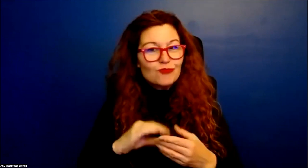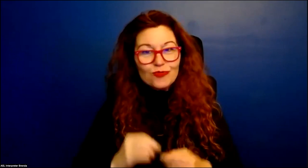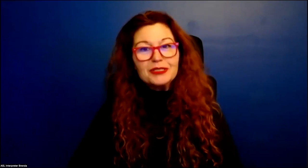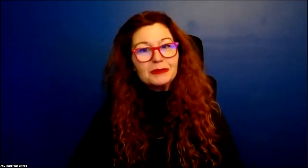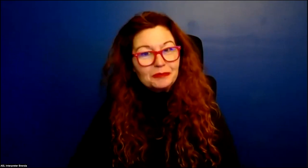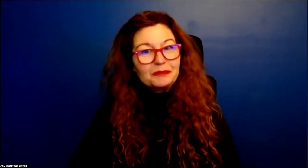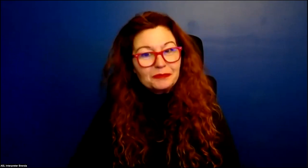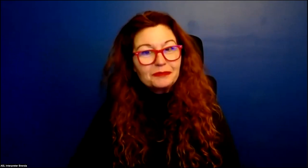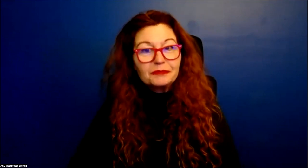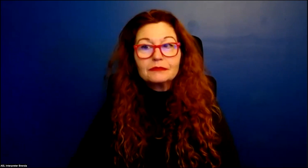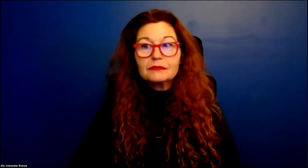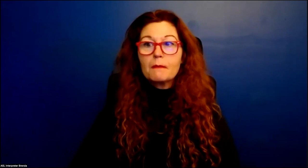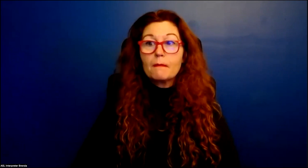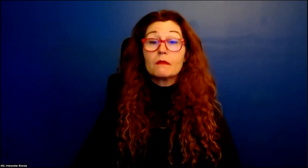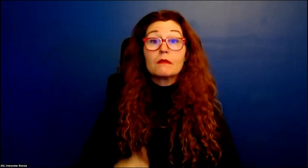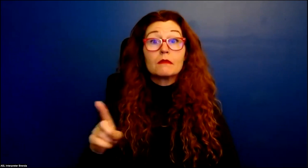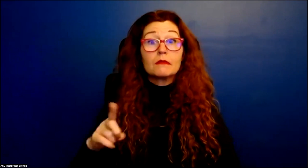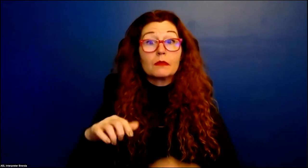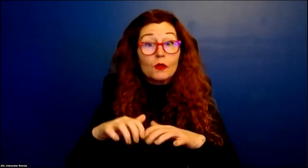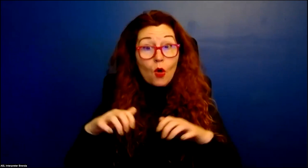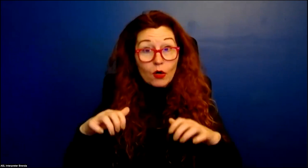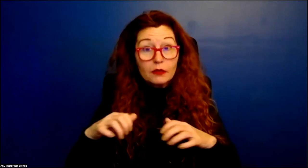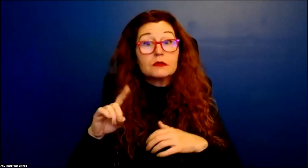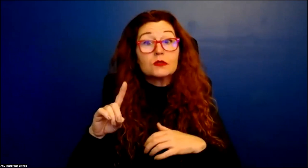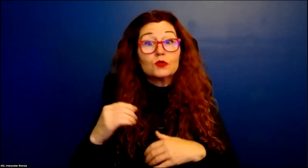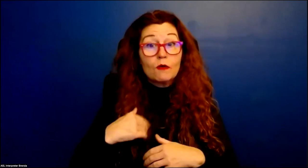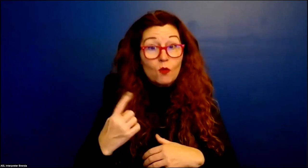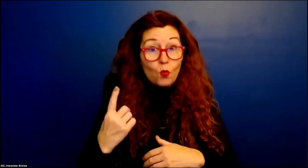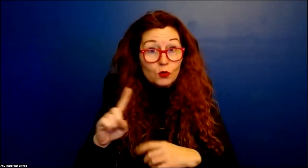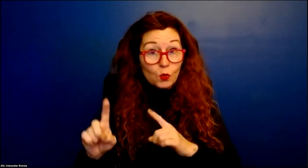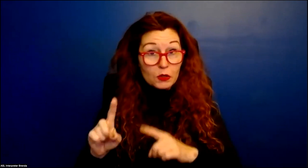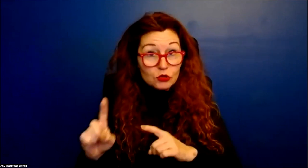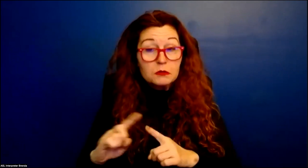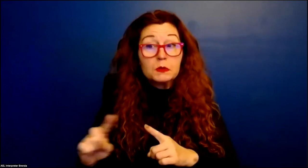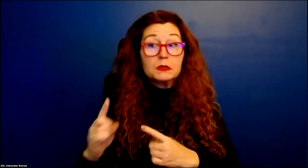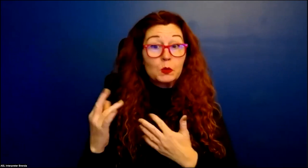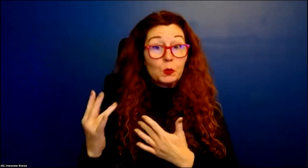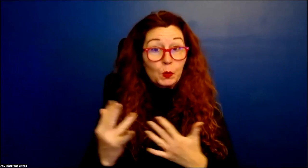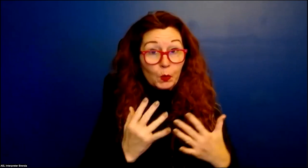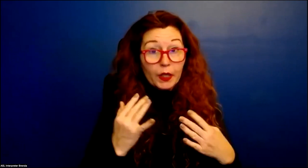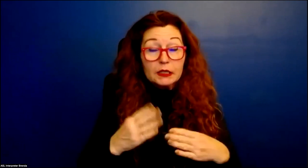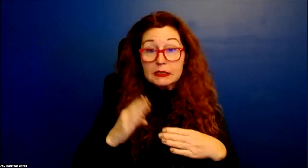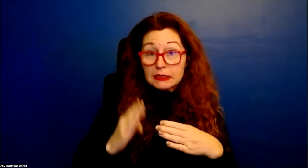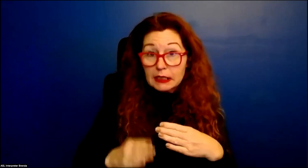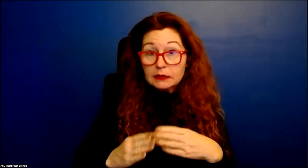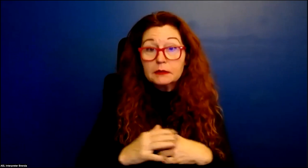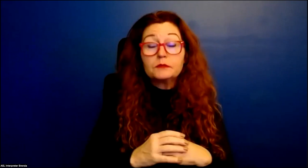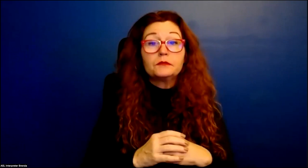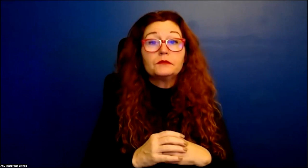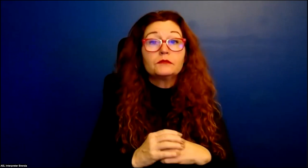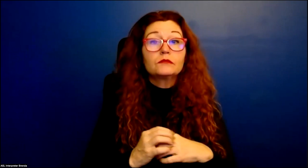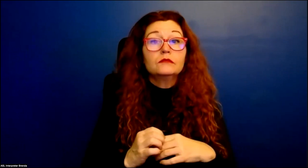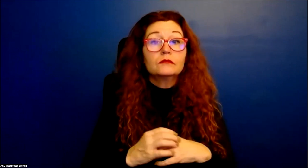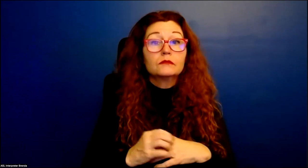So I know we have a question from the audience, but I like to wait until the end so we can all kind of process that. There